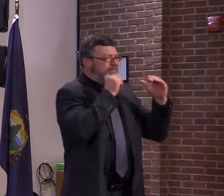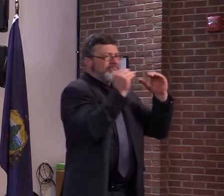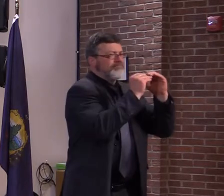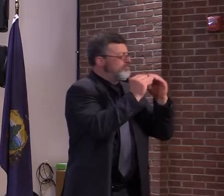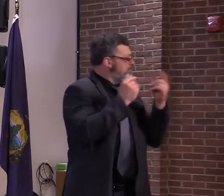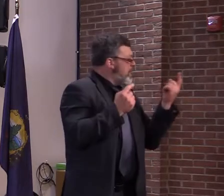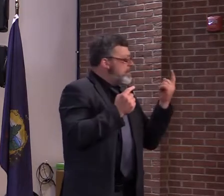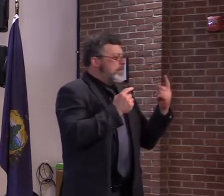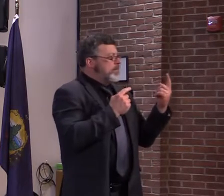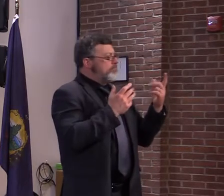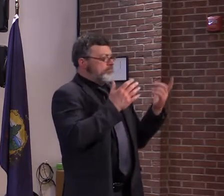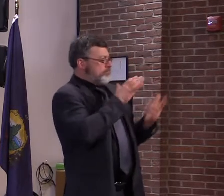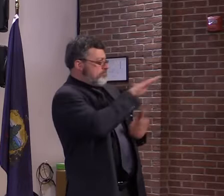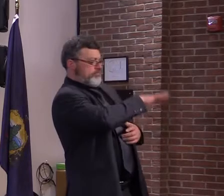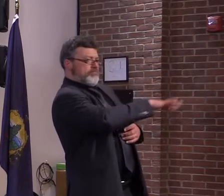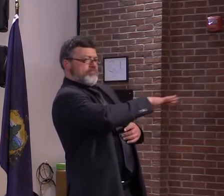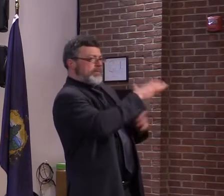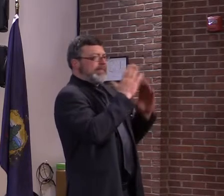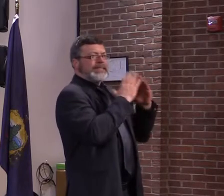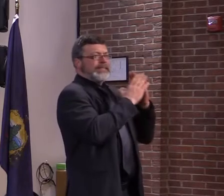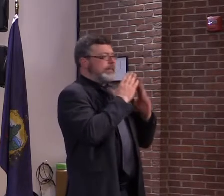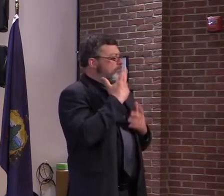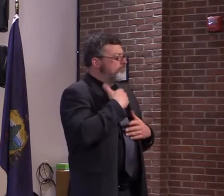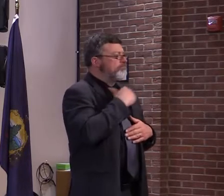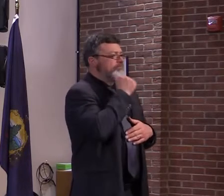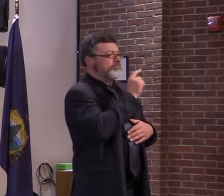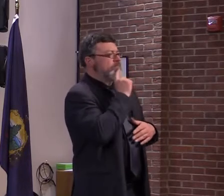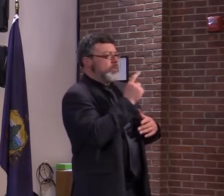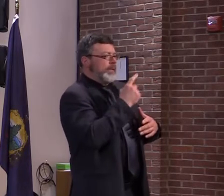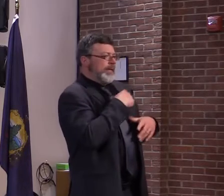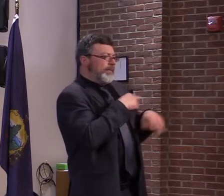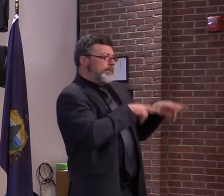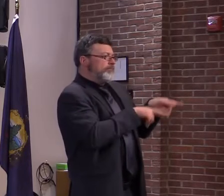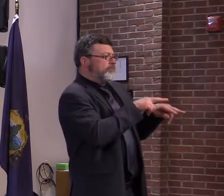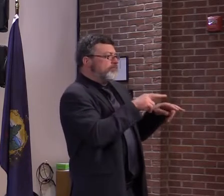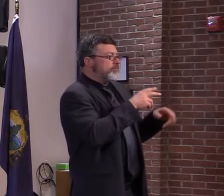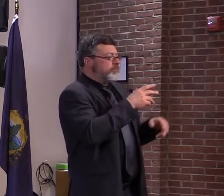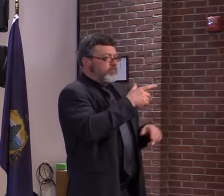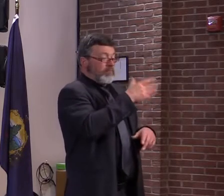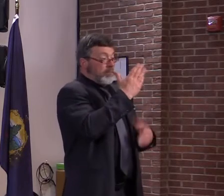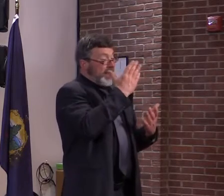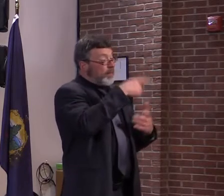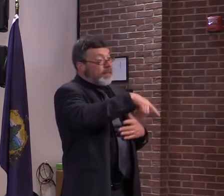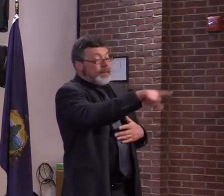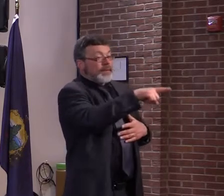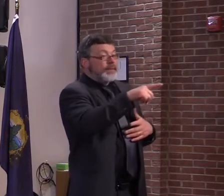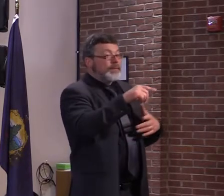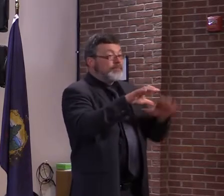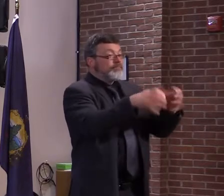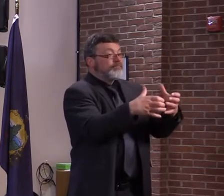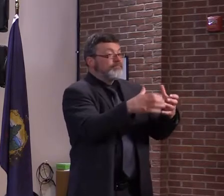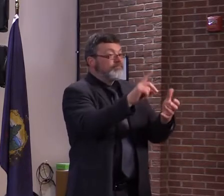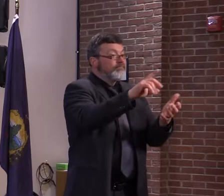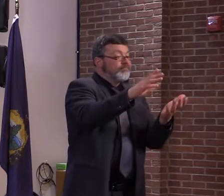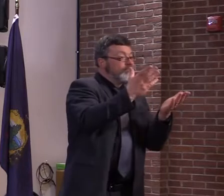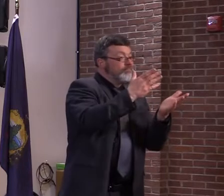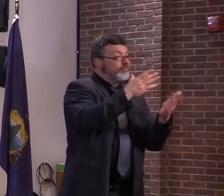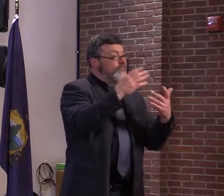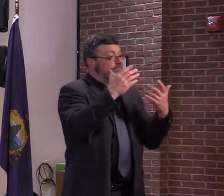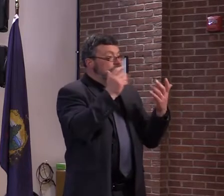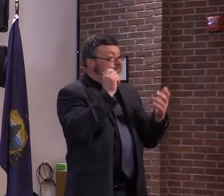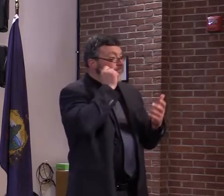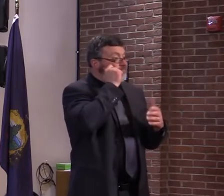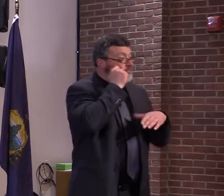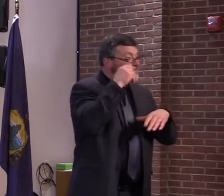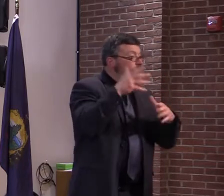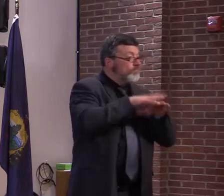those populations at highest risk, they didn't want to have subjected yet to another surge in cases. And if they